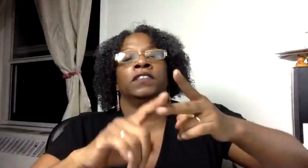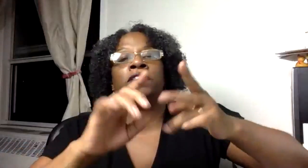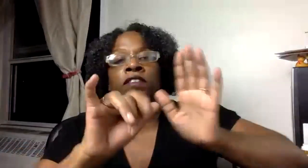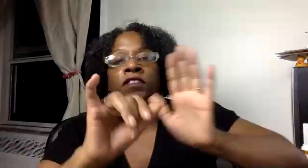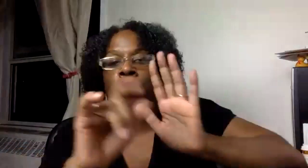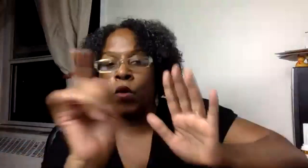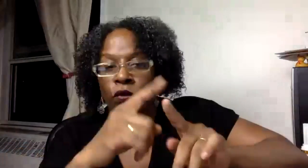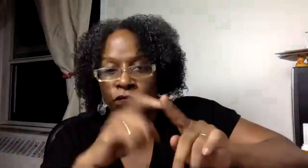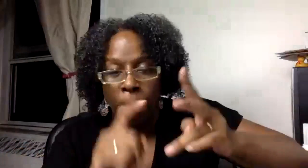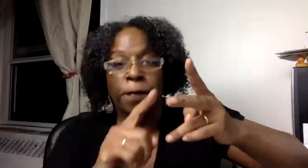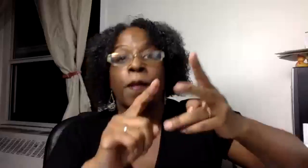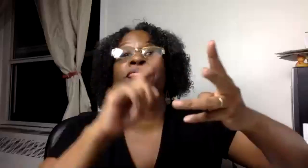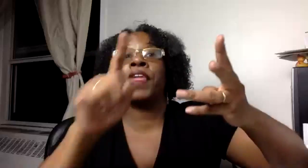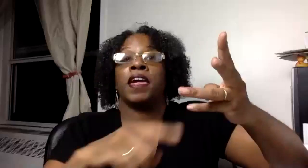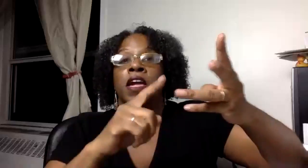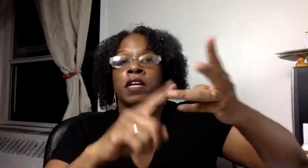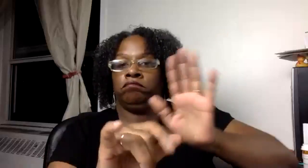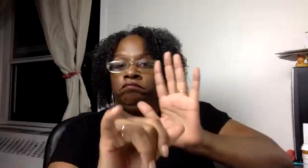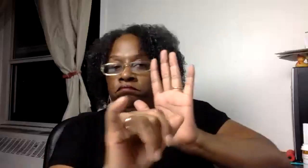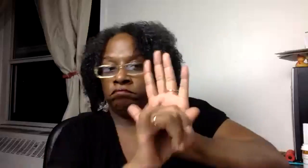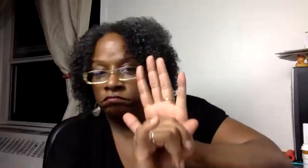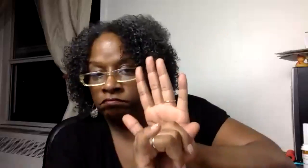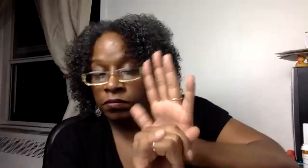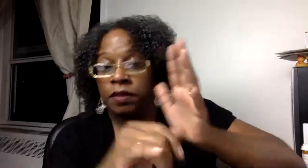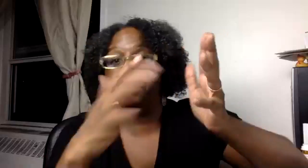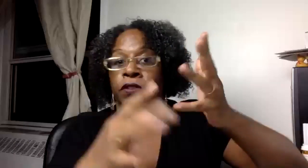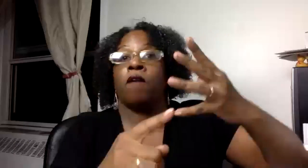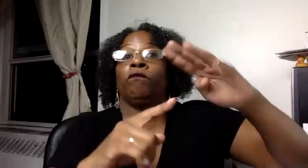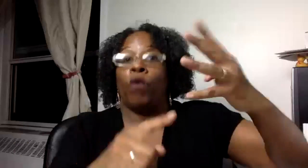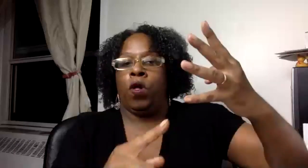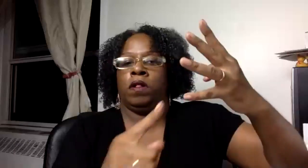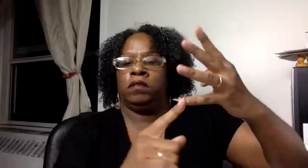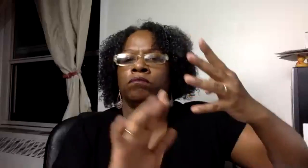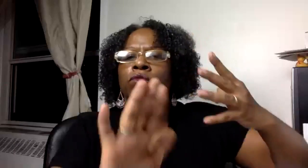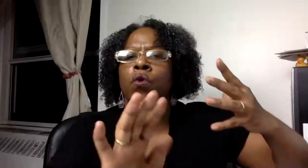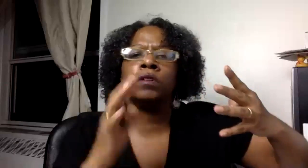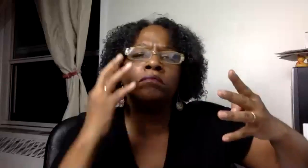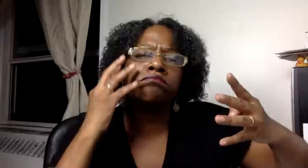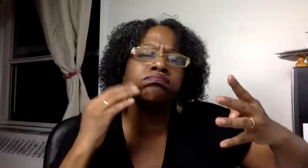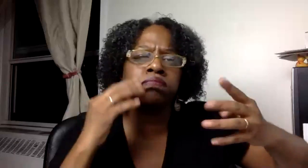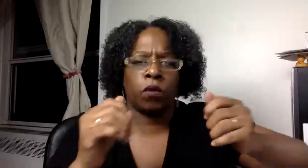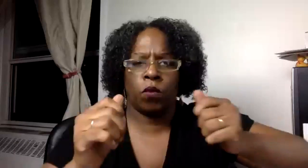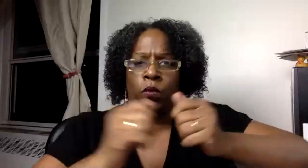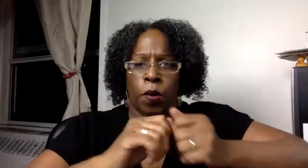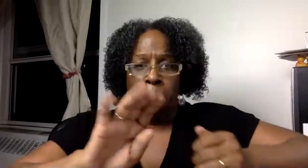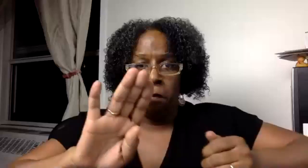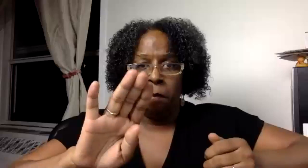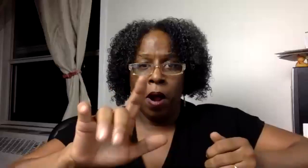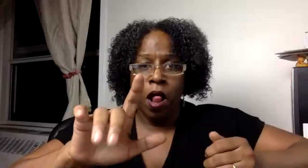say your name, where you're from, how you identify, and then the 4th piece, talking about your